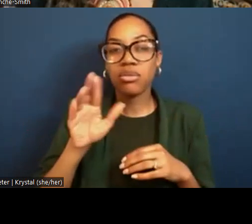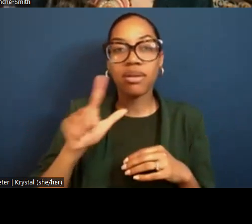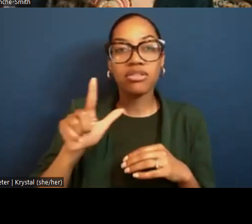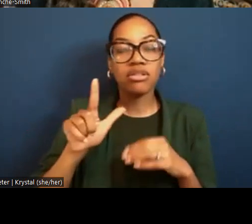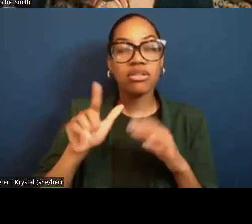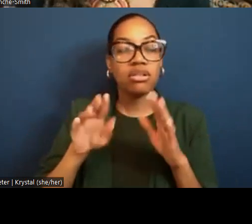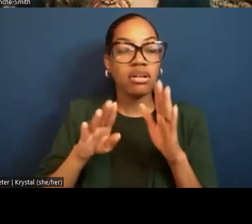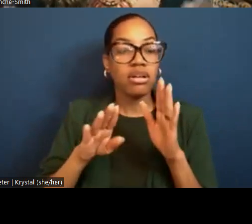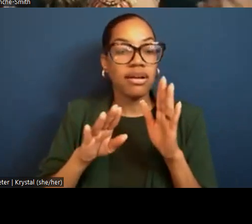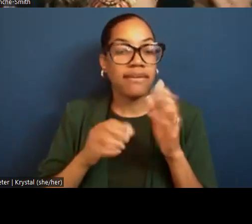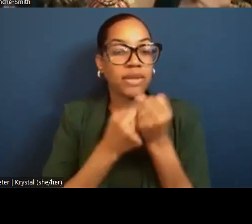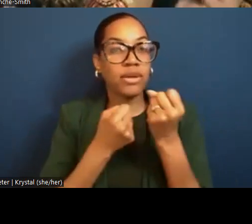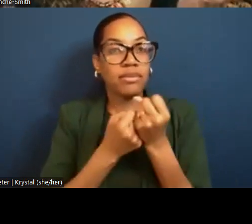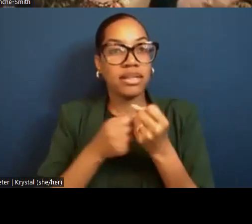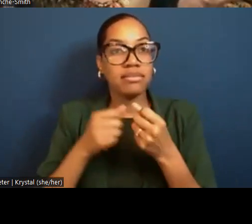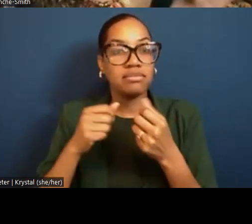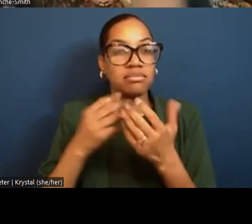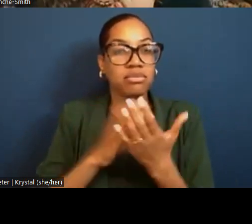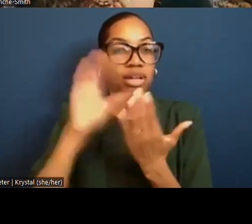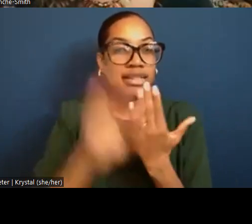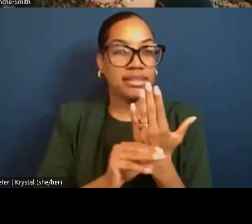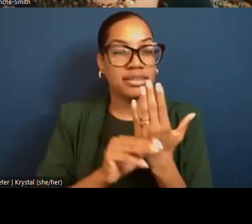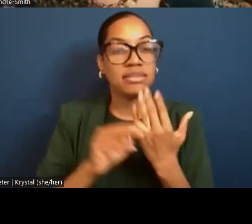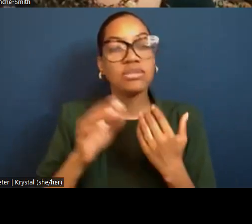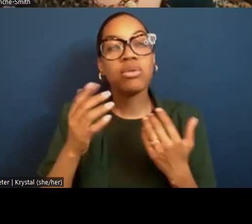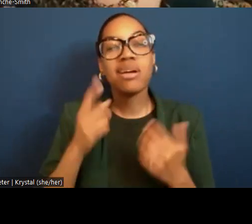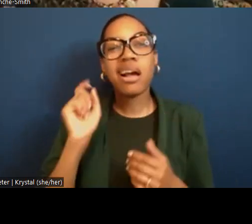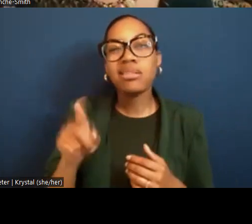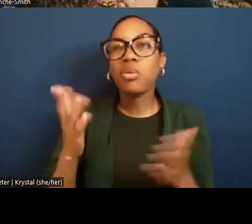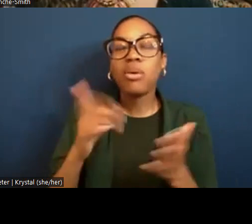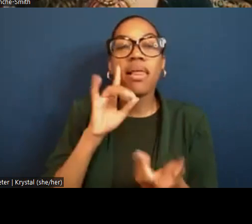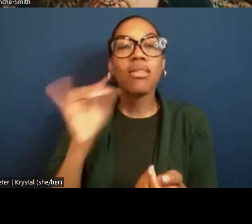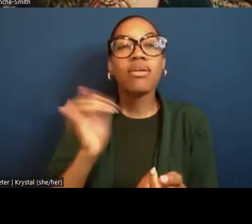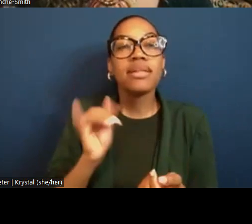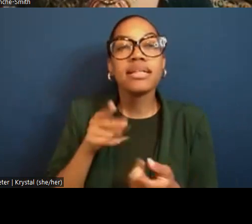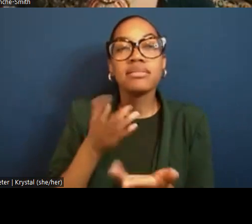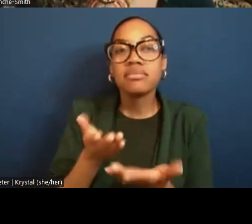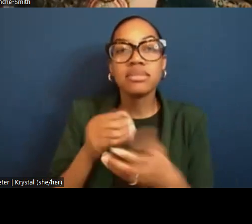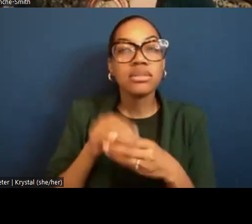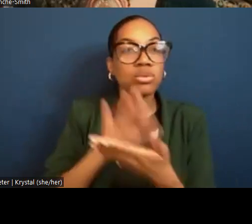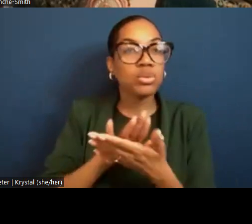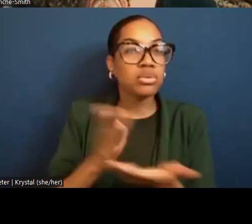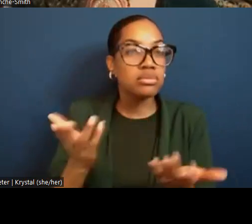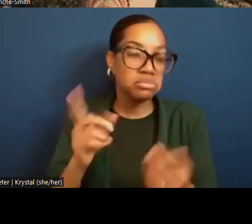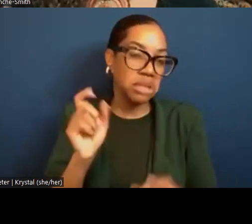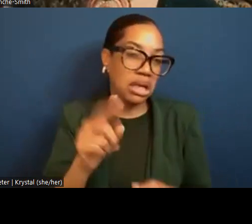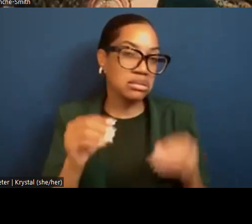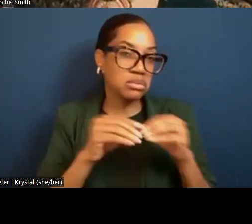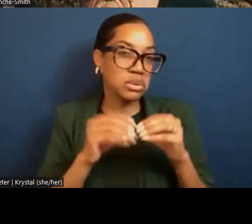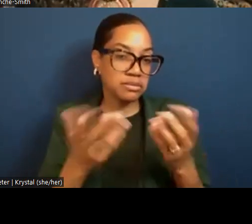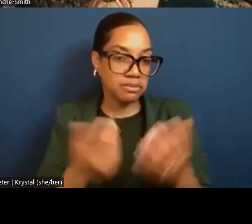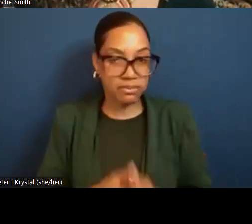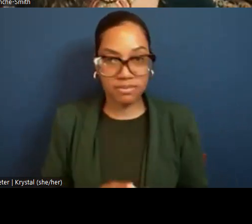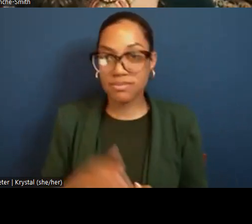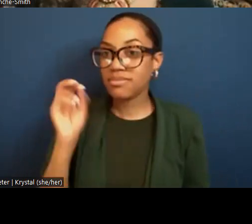practices. So maybe I would ask about what does that look like in practice? Okay. Yeah. Okay, so we